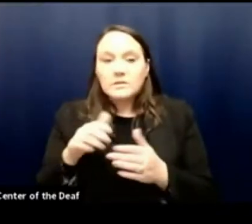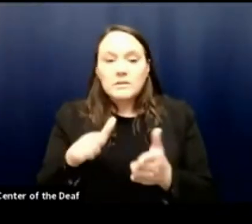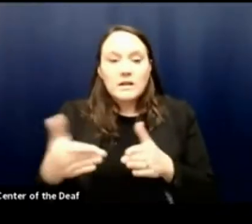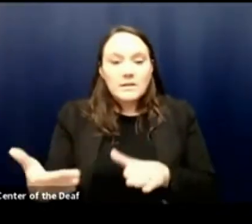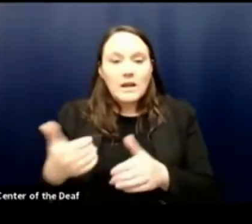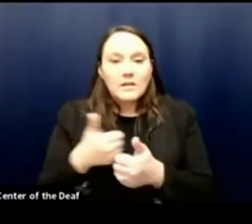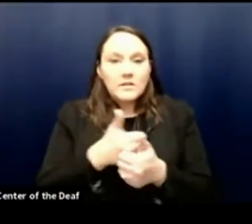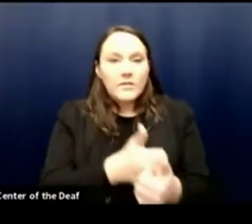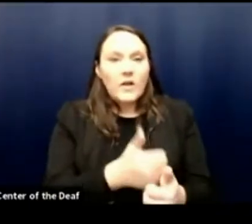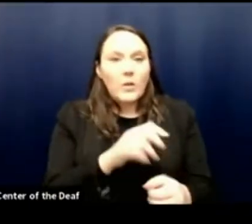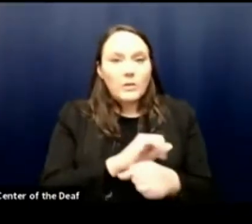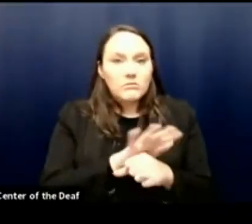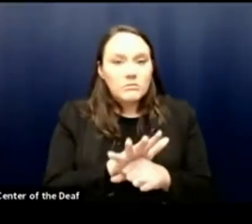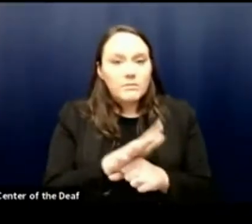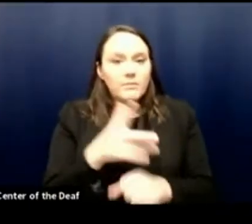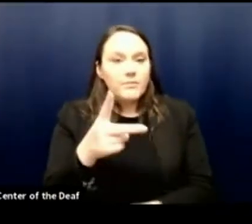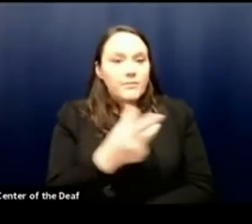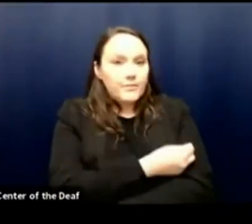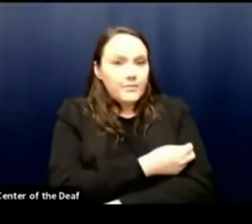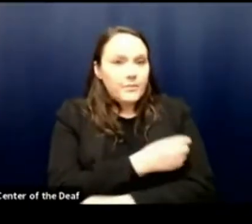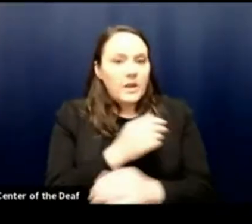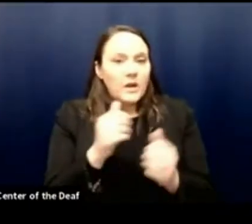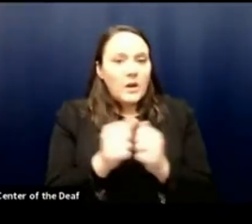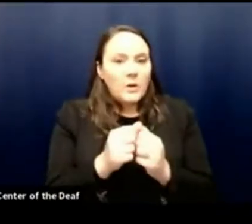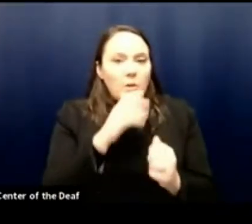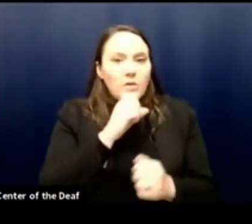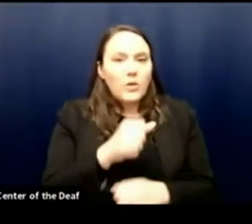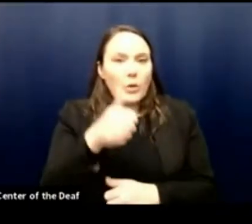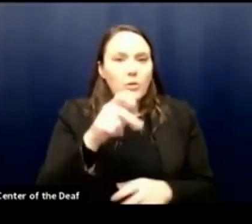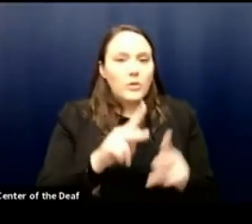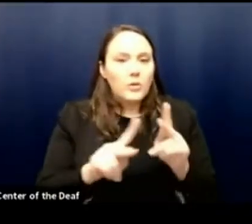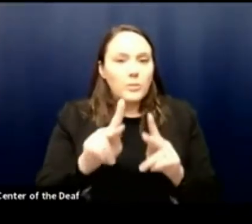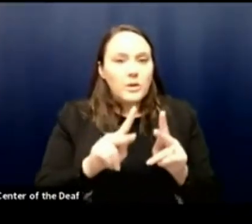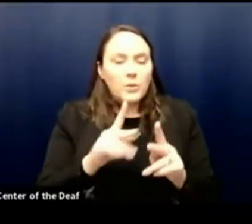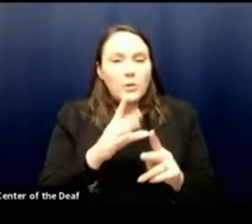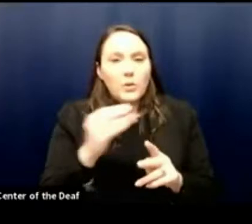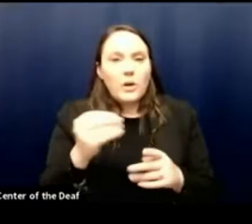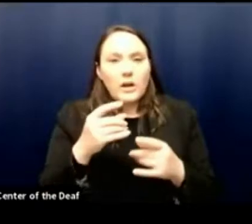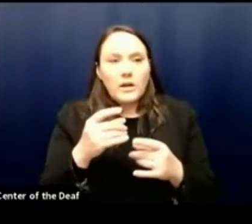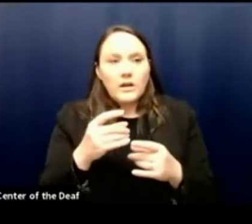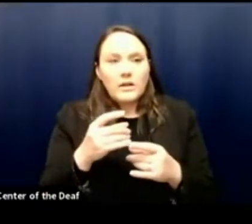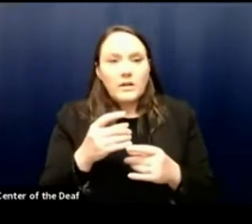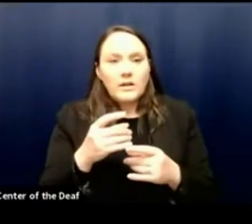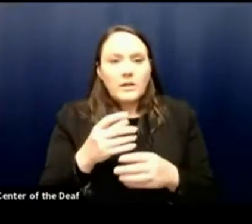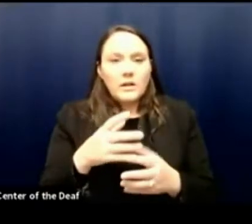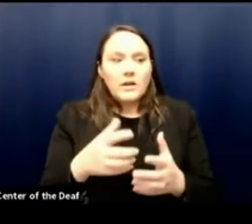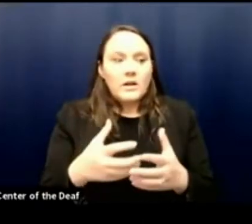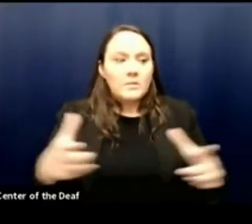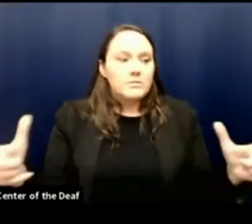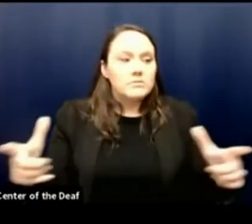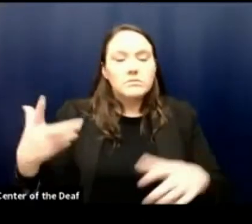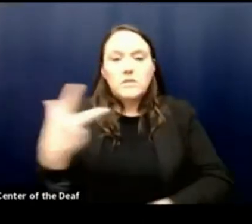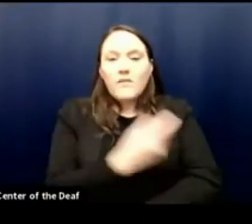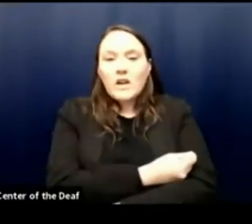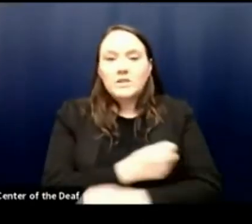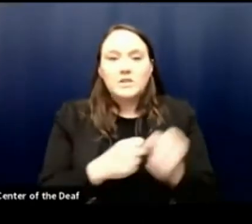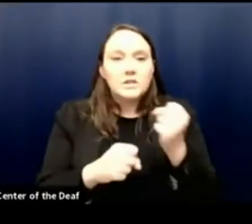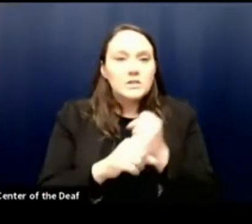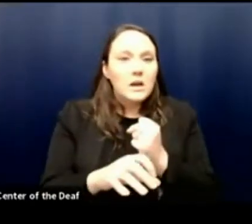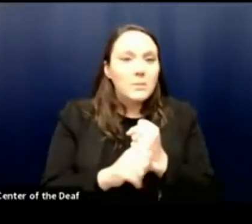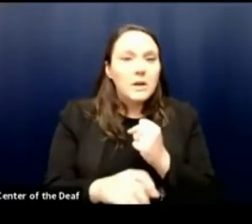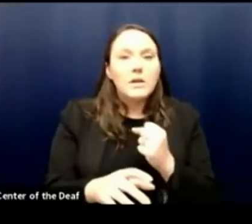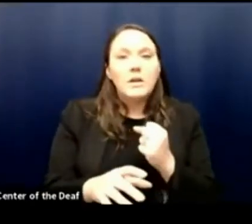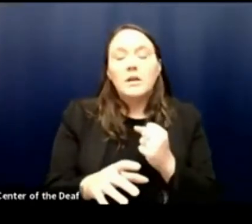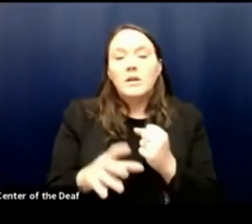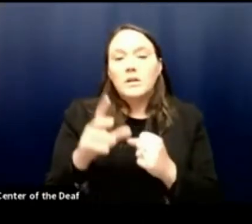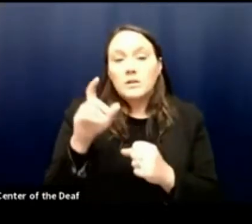COVID-19 vaccination among elderly people. In a mass vaccination campaign, should we expect that people might die after vaccination